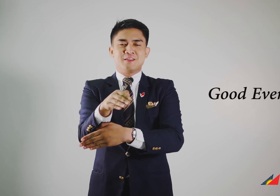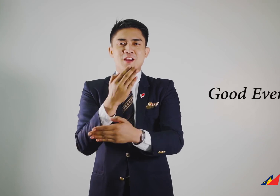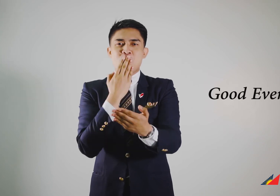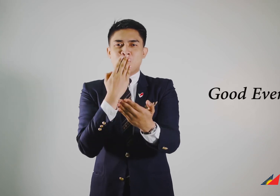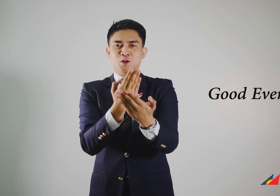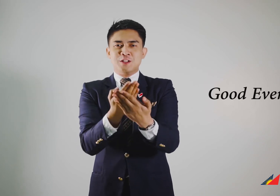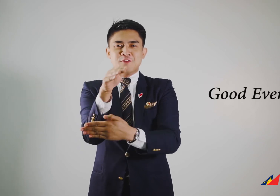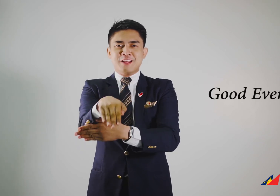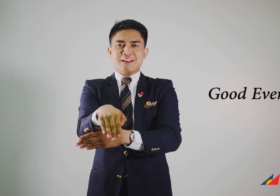Good evening.